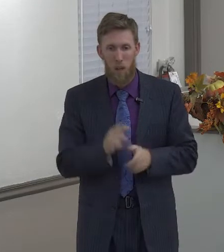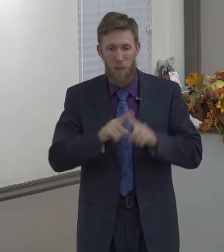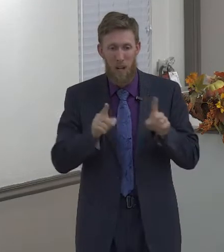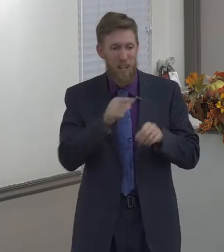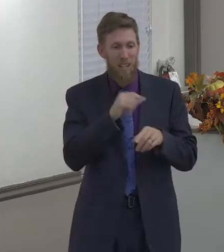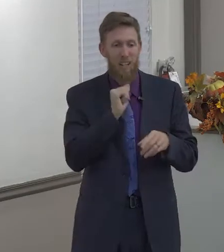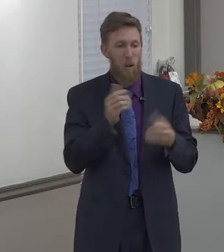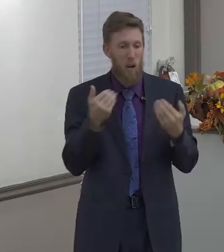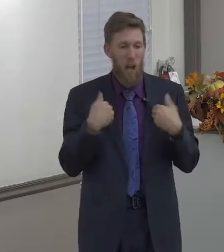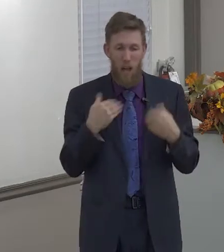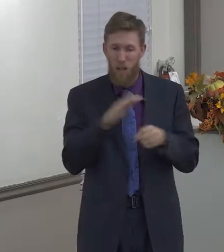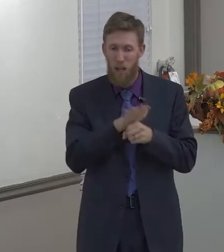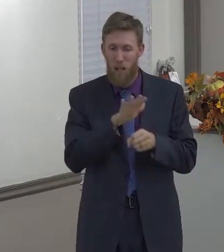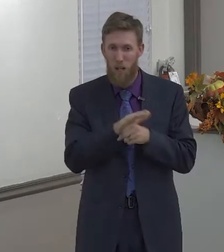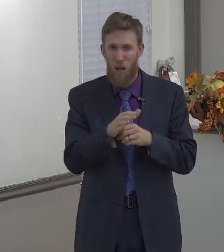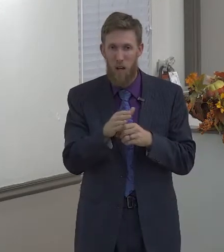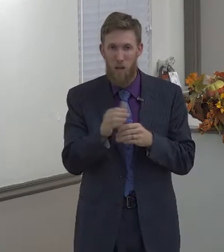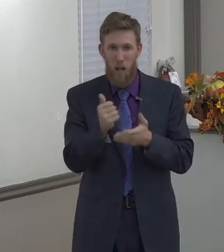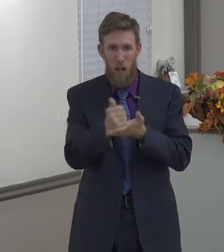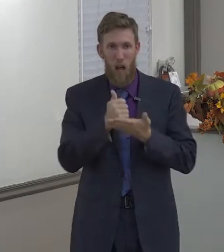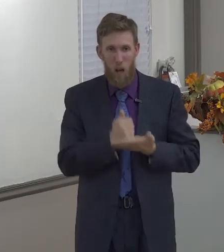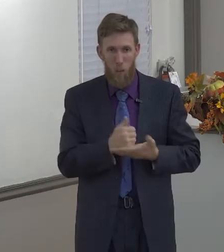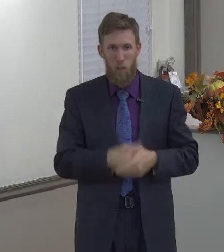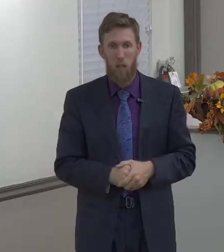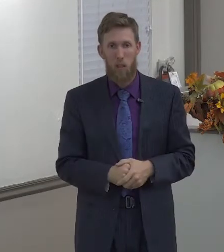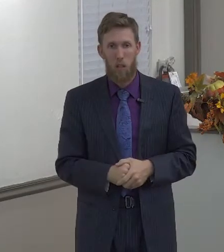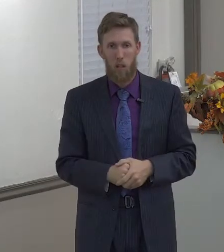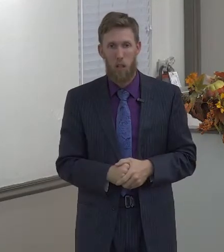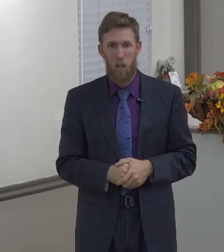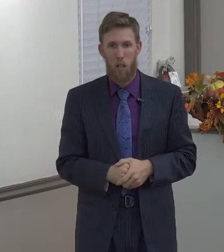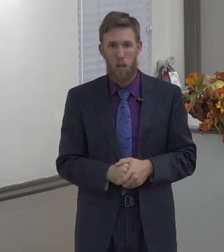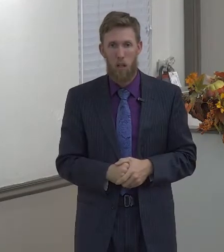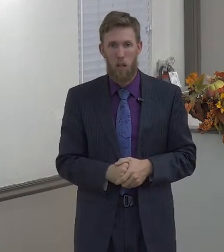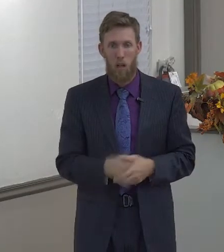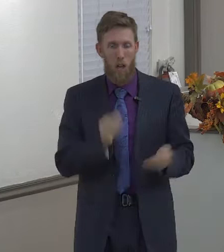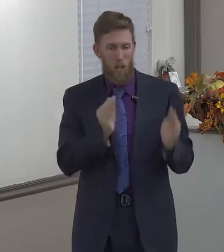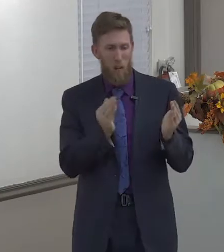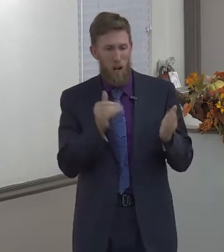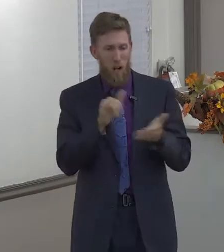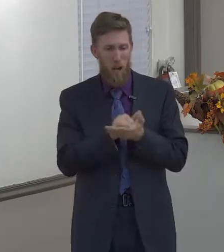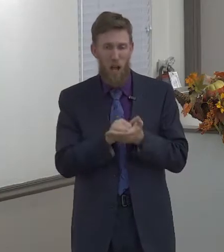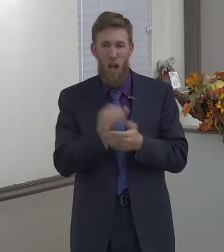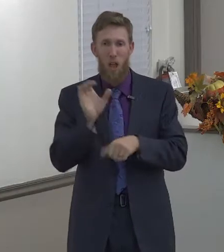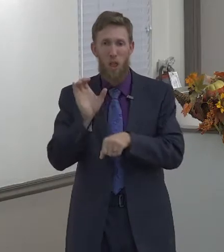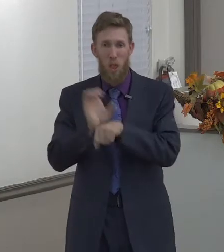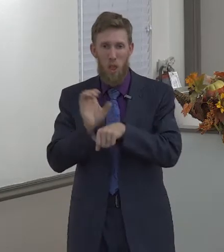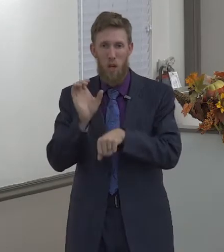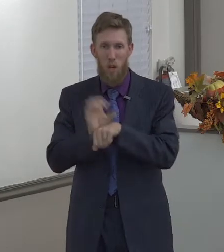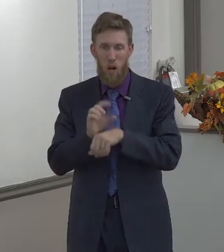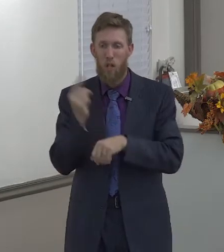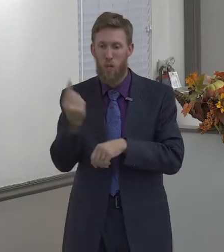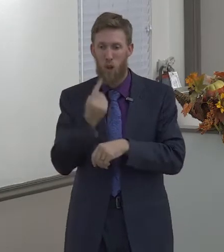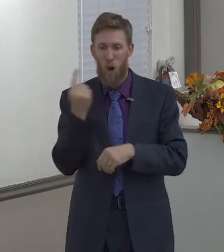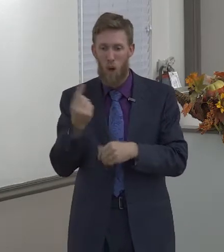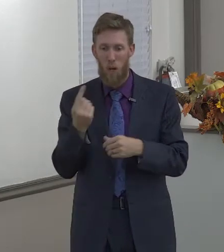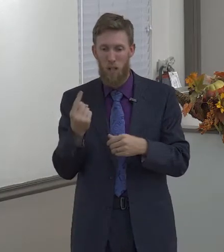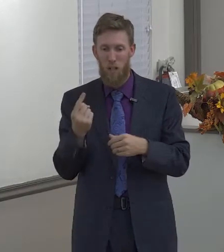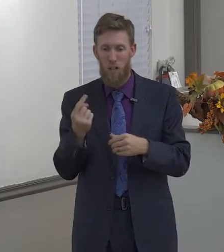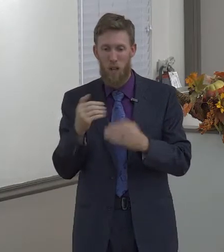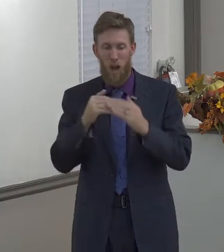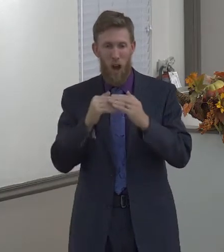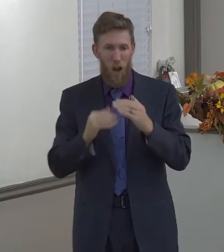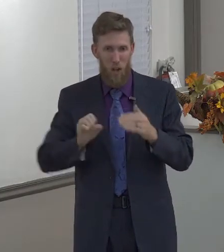For 2,000 years, the church has had open positions that no one's filling.